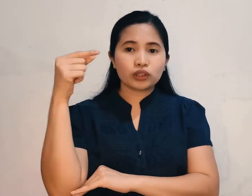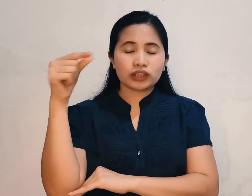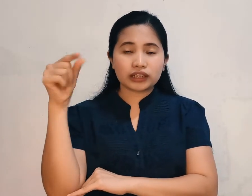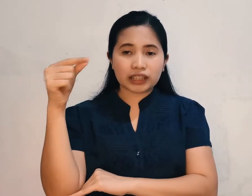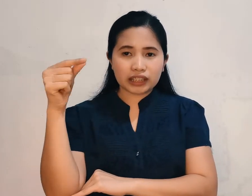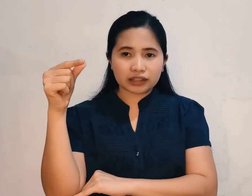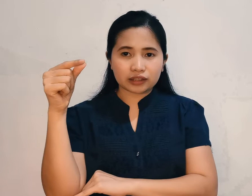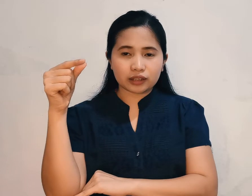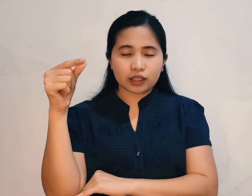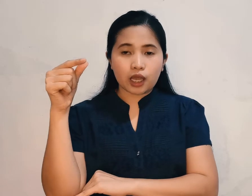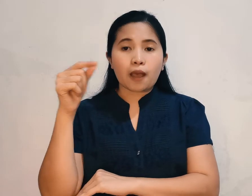Yellow-green.